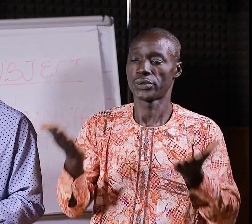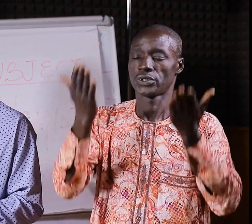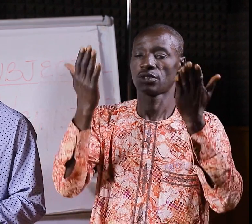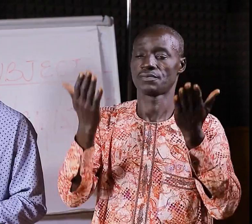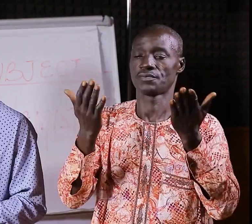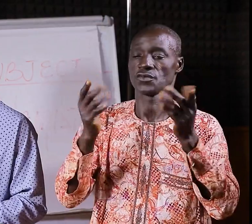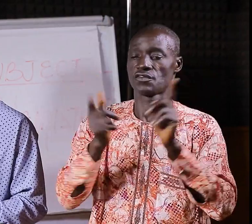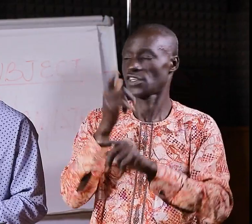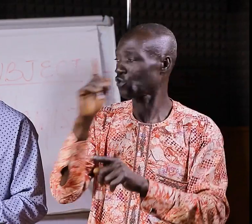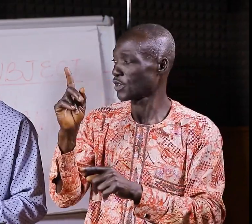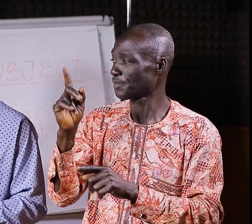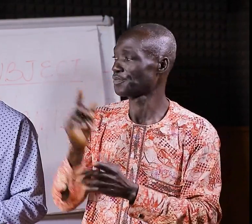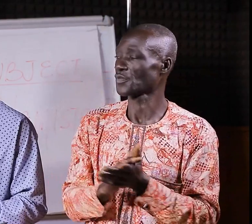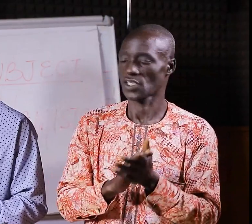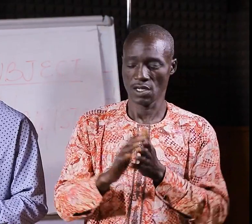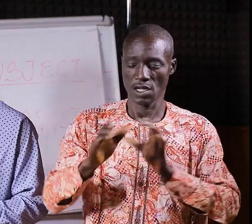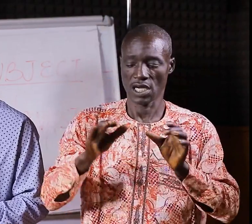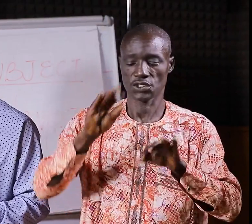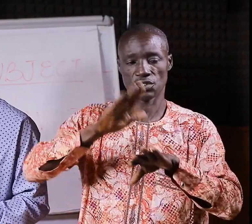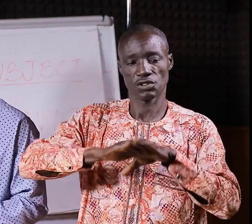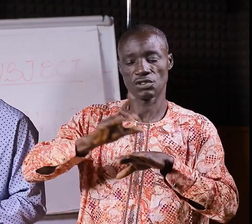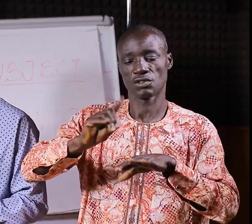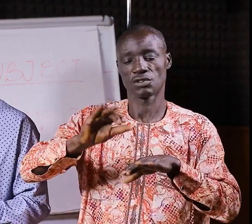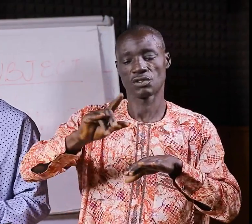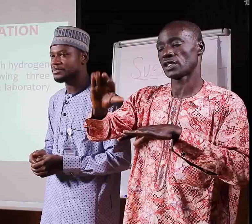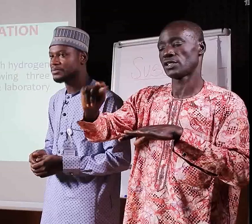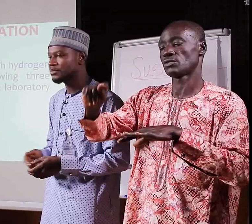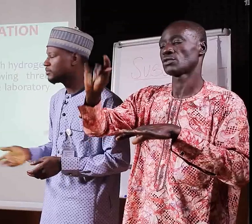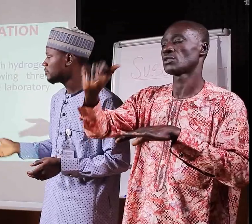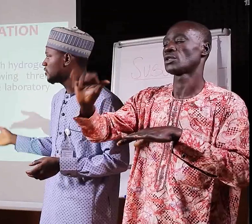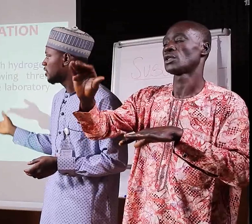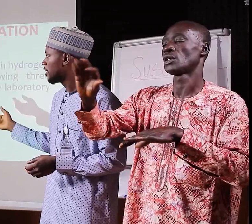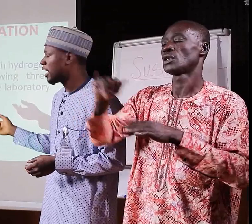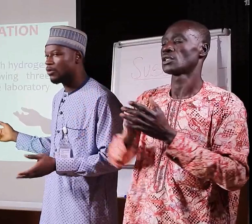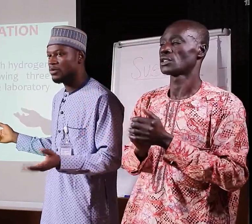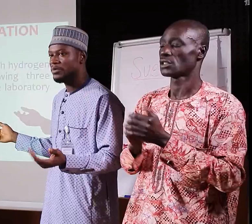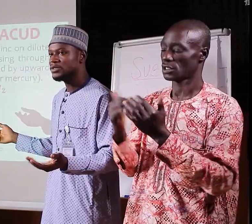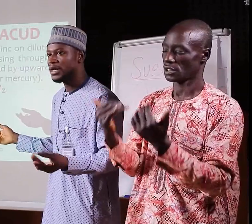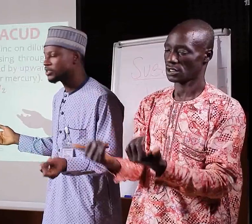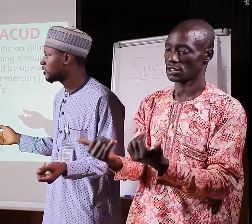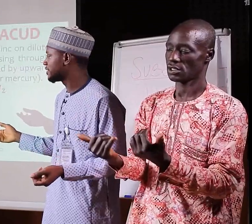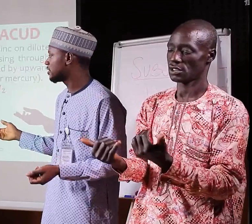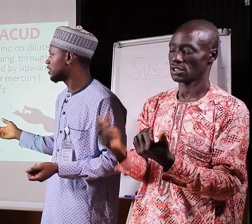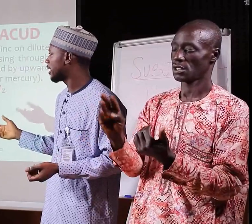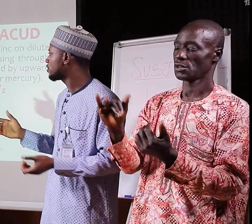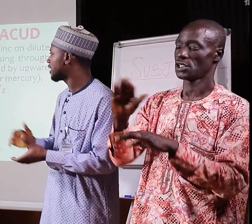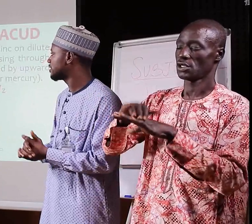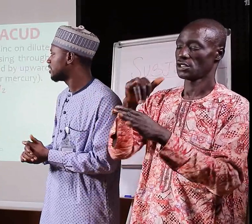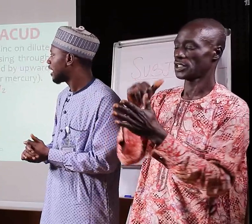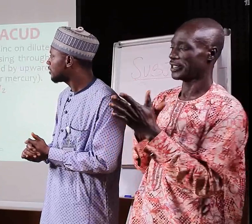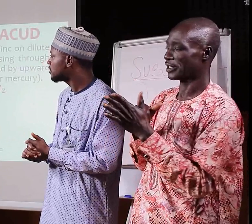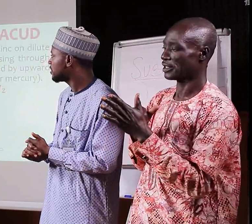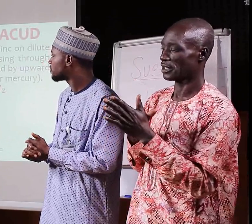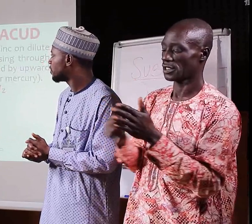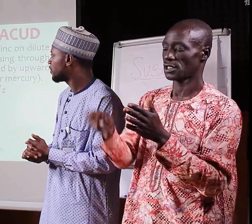Let's take the first one, action of zinc on dilute acids. Now, based on action of zinc on dilute